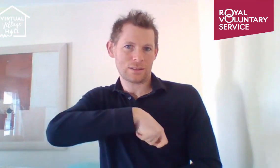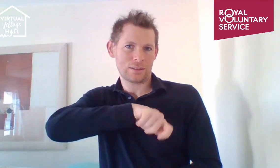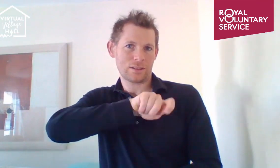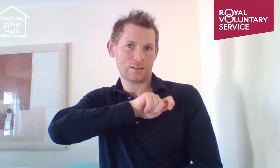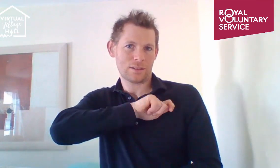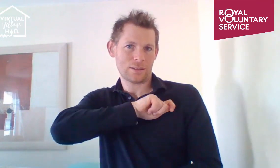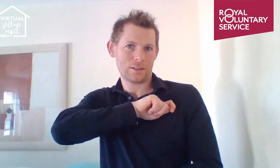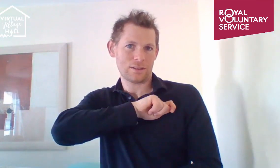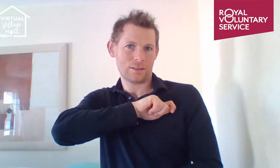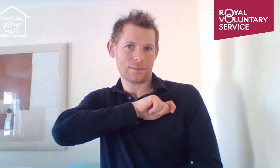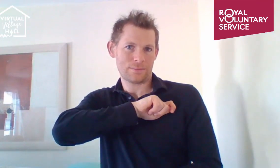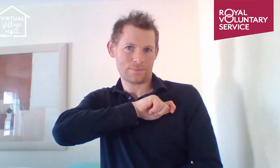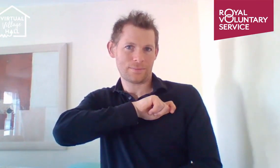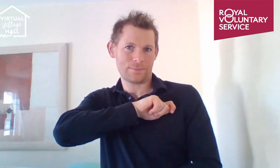chest, and we're turning it round.